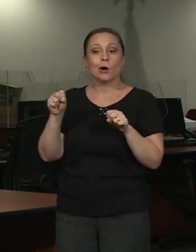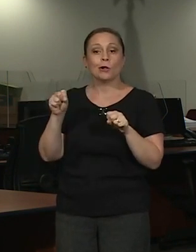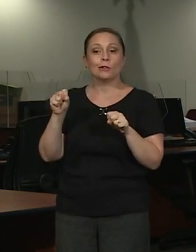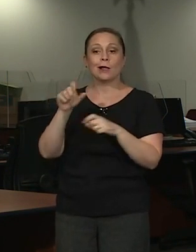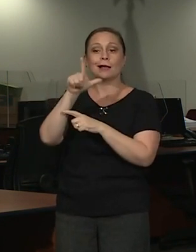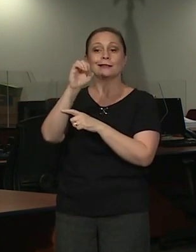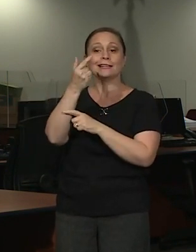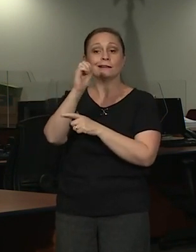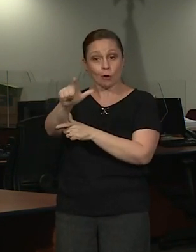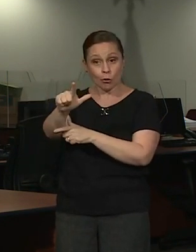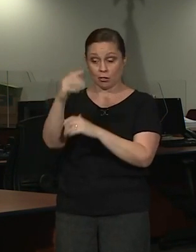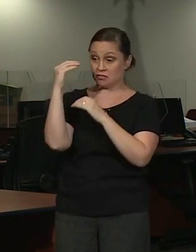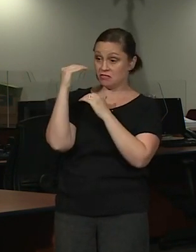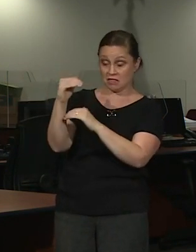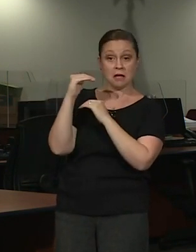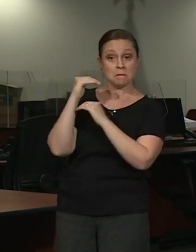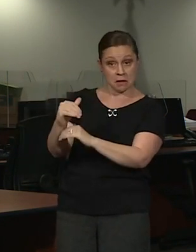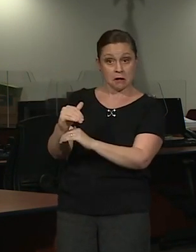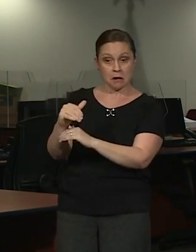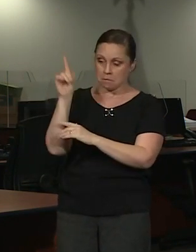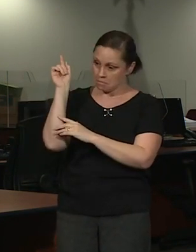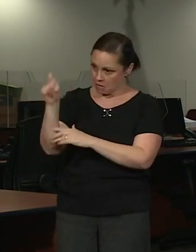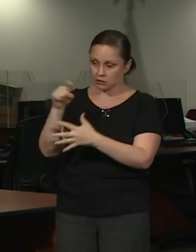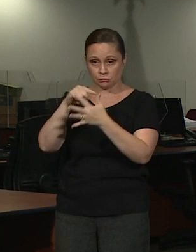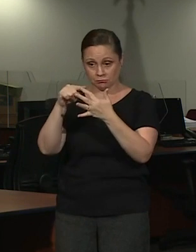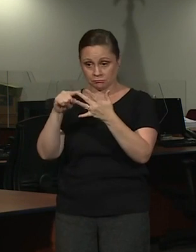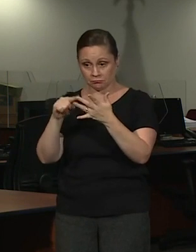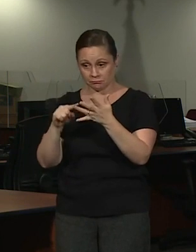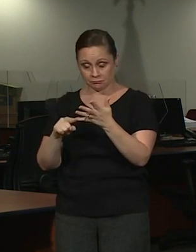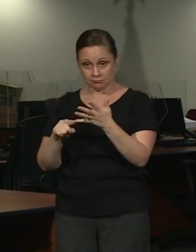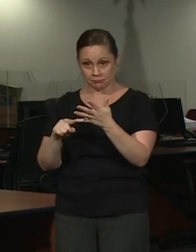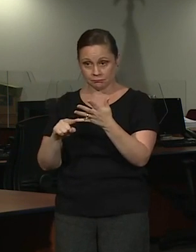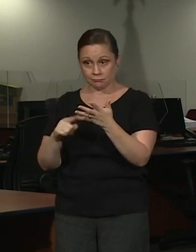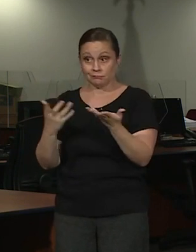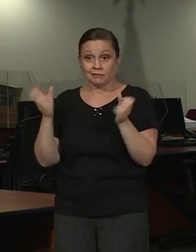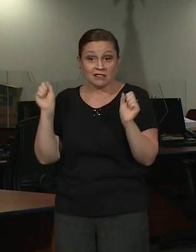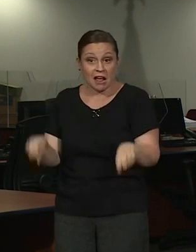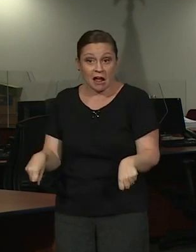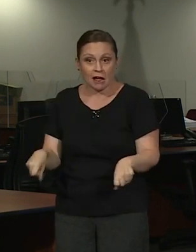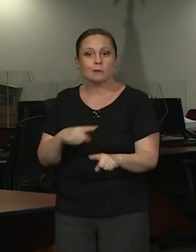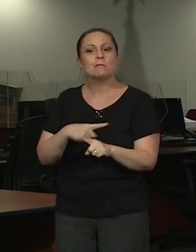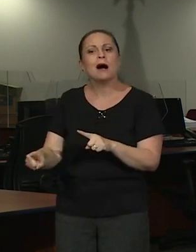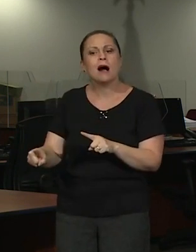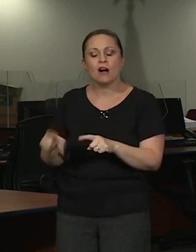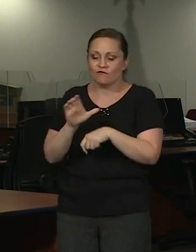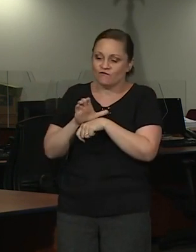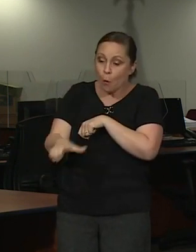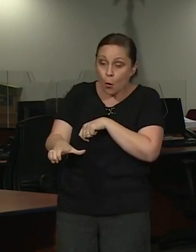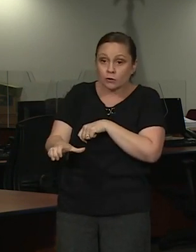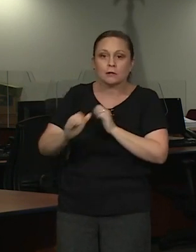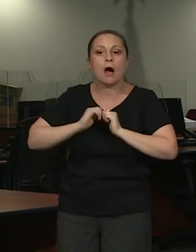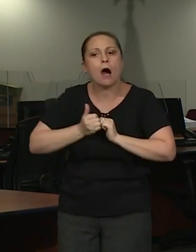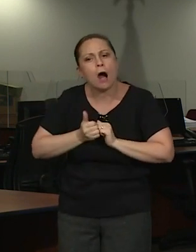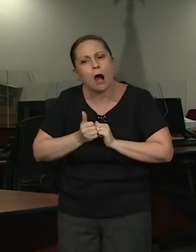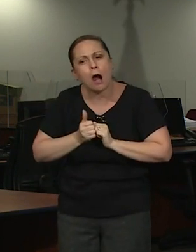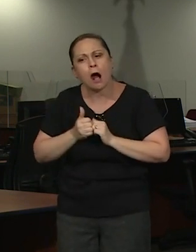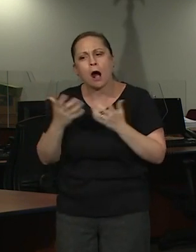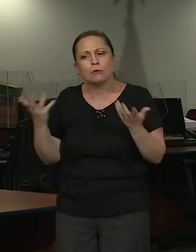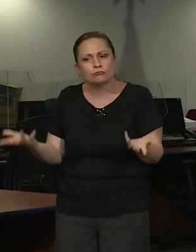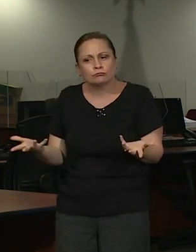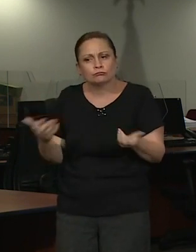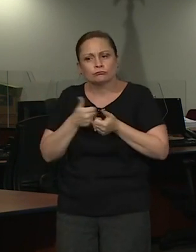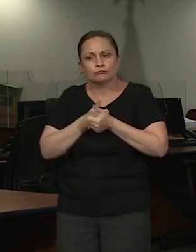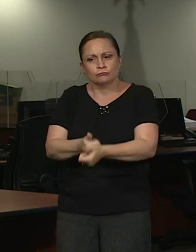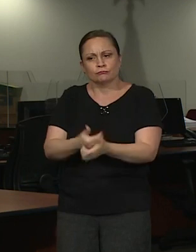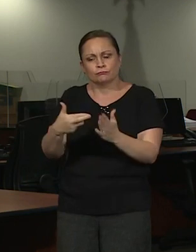no obstacle to that. But enforcement is the problem, and enforcement is the challenge. And to